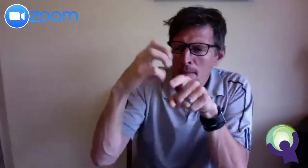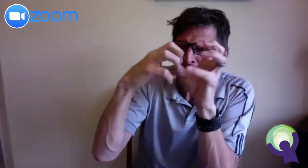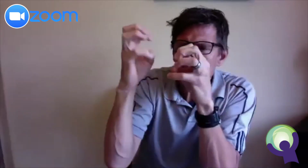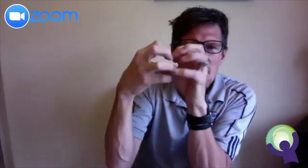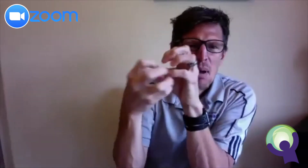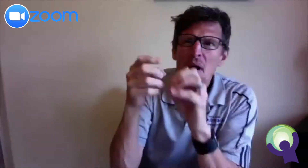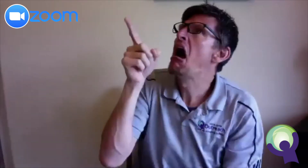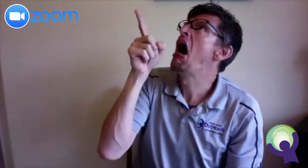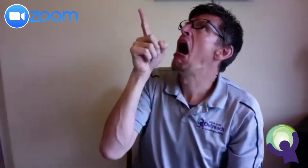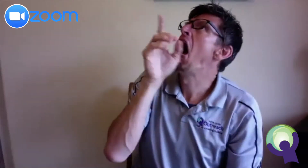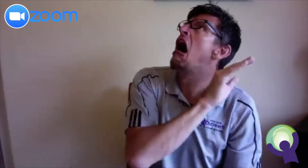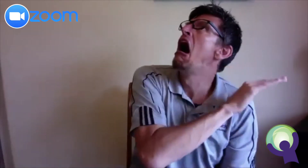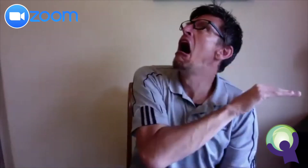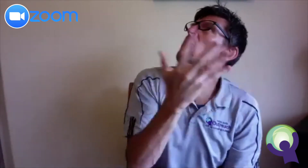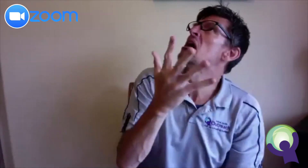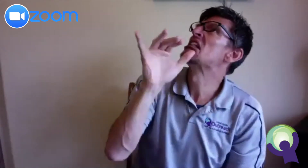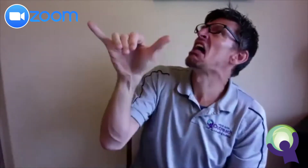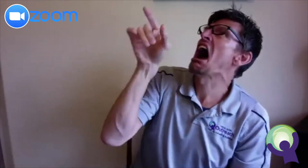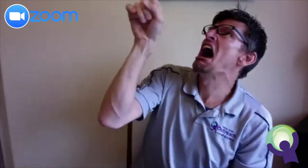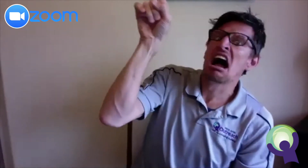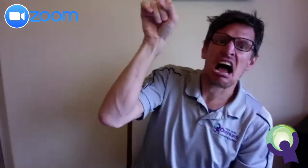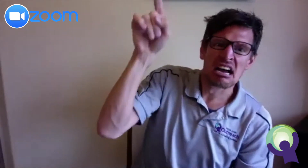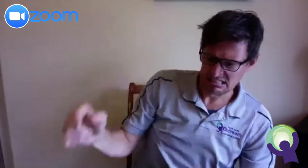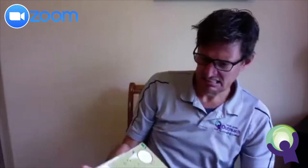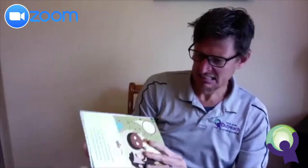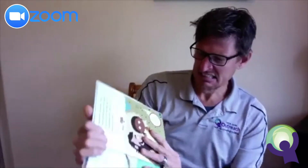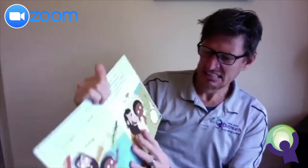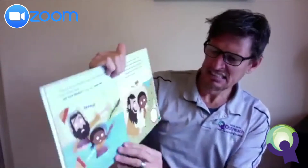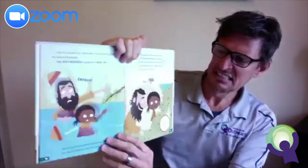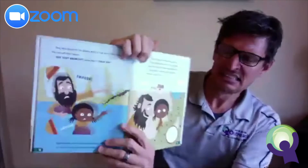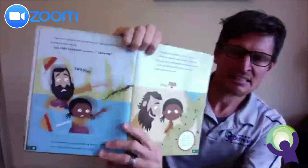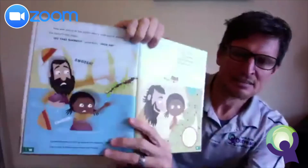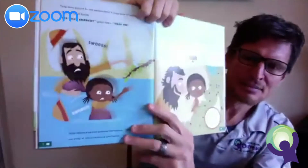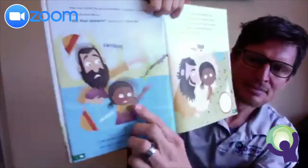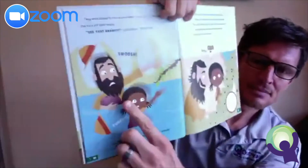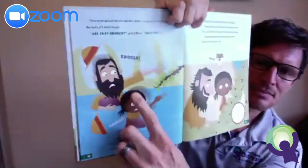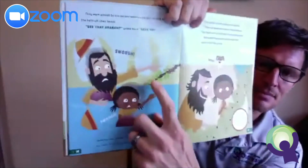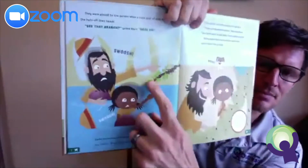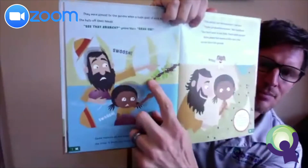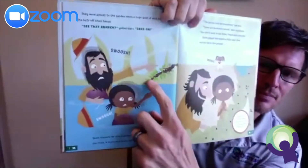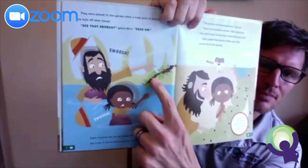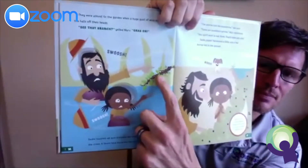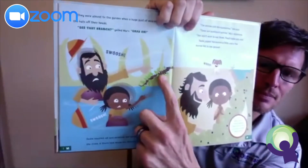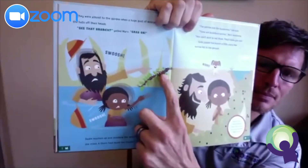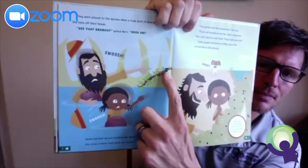"Grab on!" Sadie reached up to grab the branch. "Ouch!" she cried. A thorn had stuck her thumb.